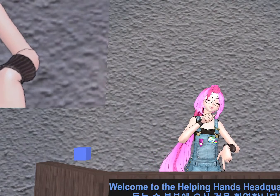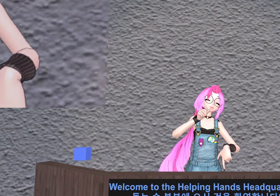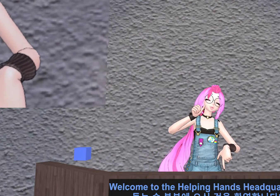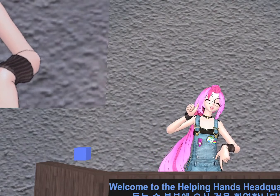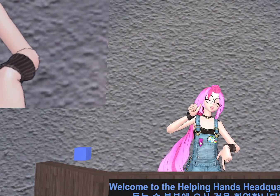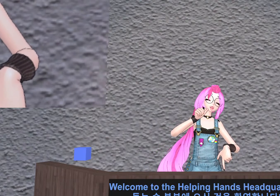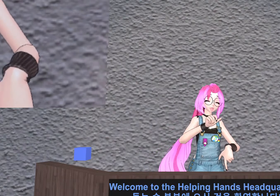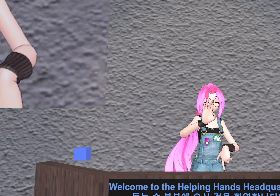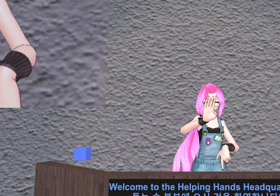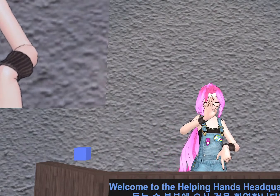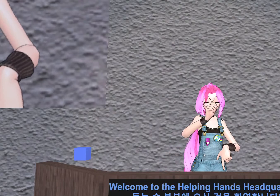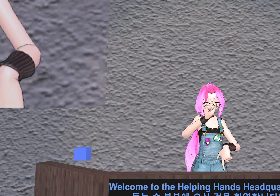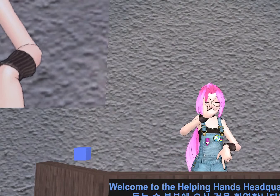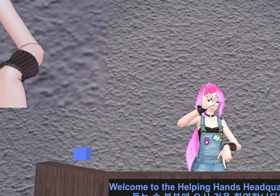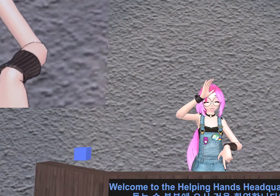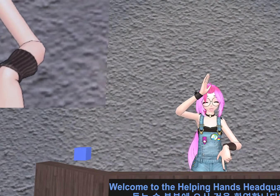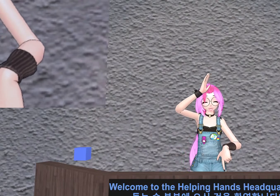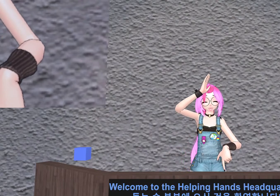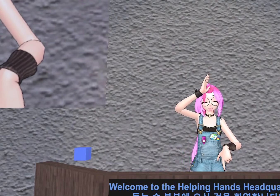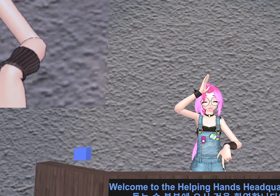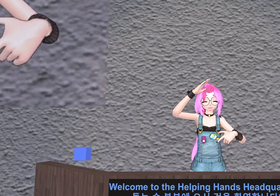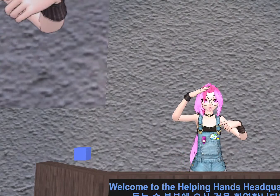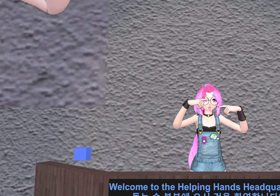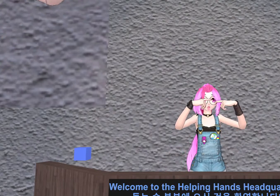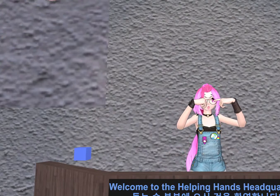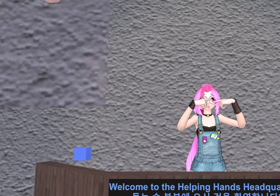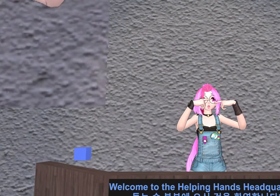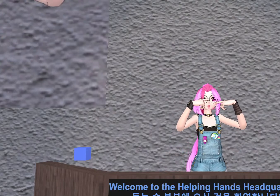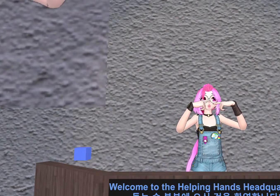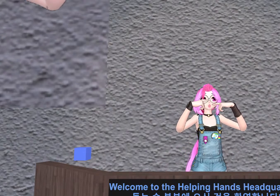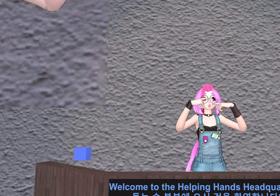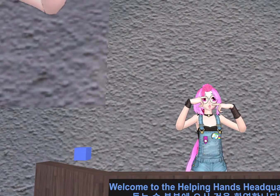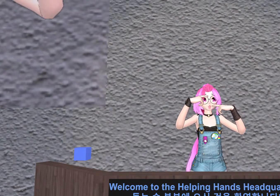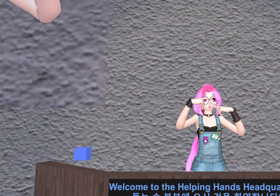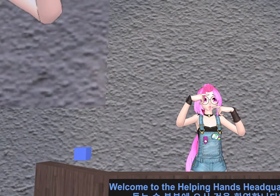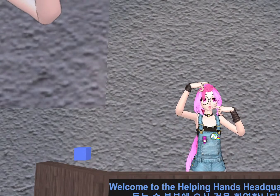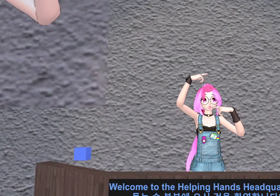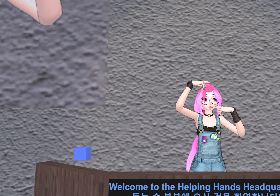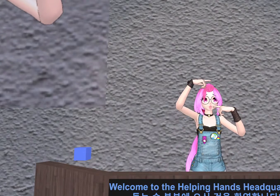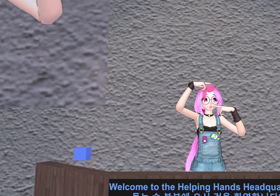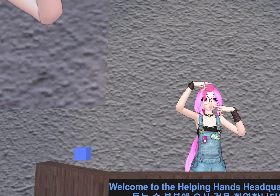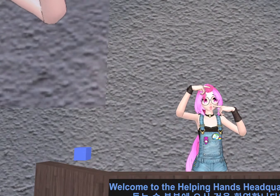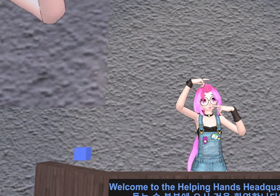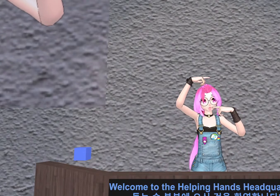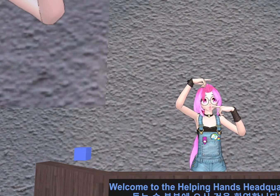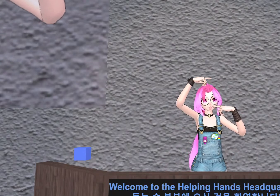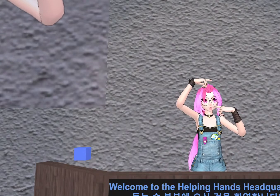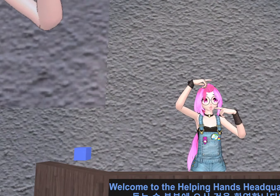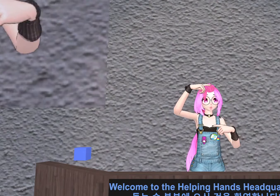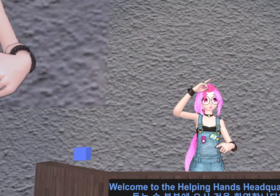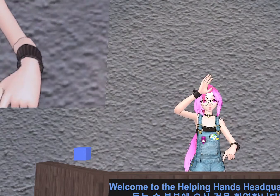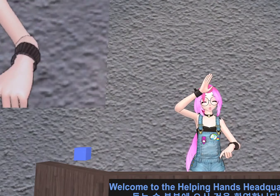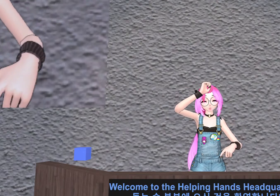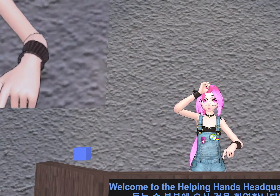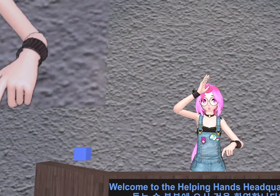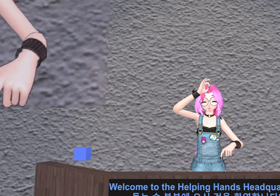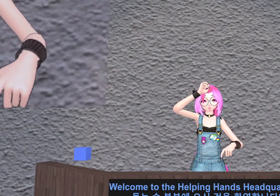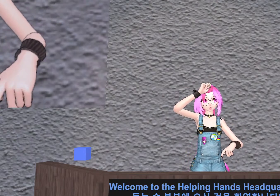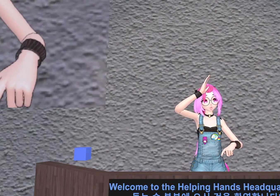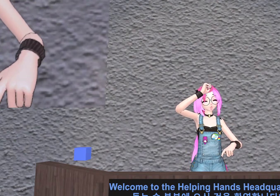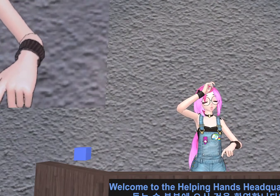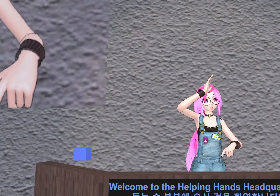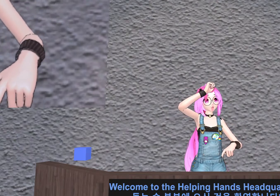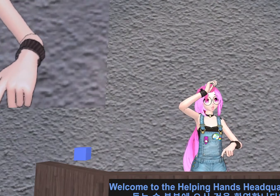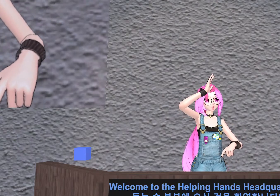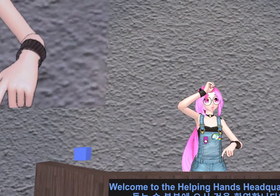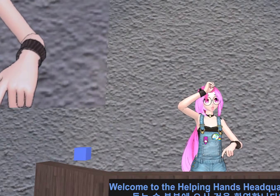cheek. Girl. And then boy is at the top. Everything male, masculine, is above the nose.